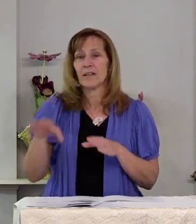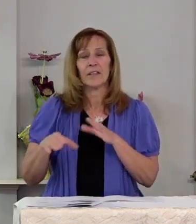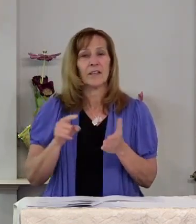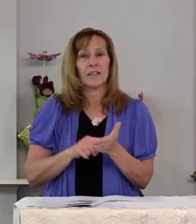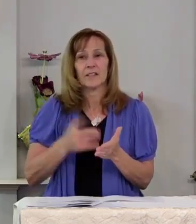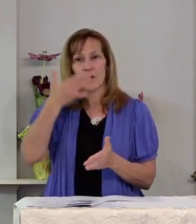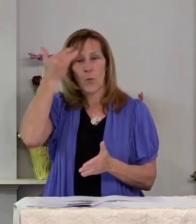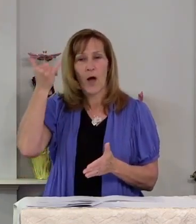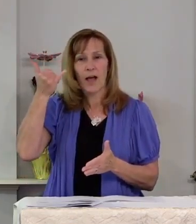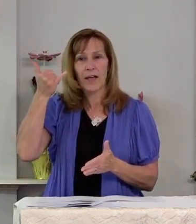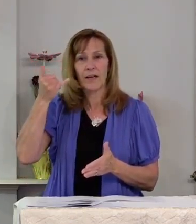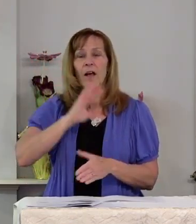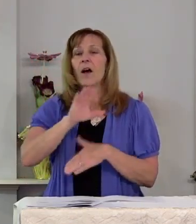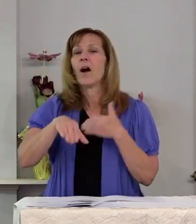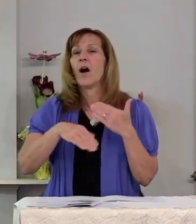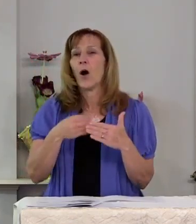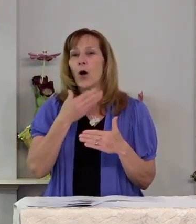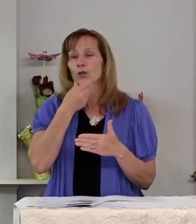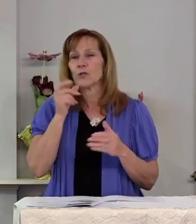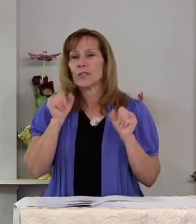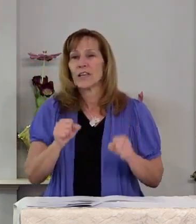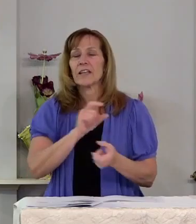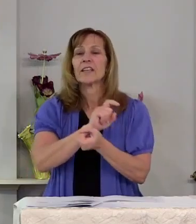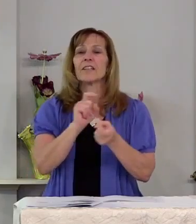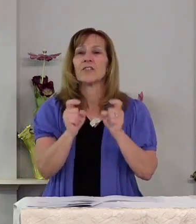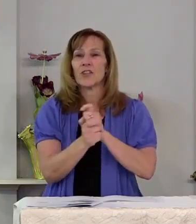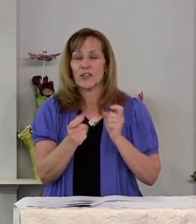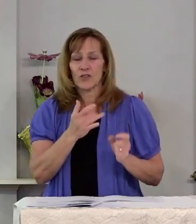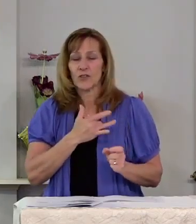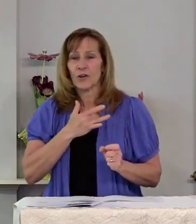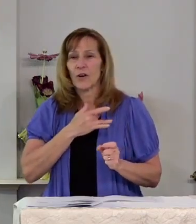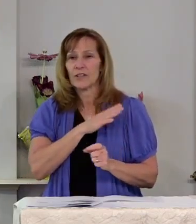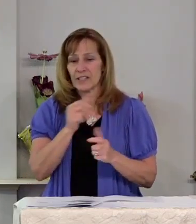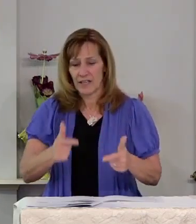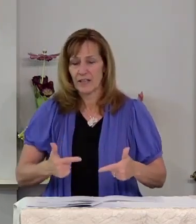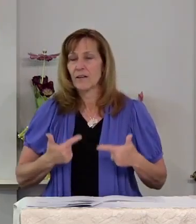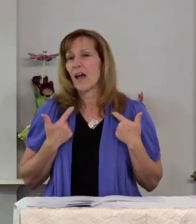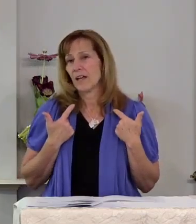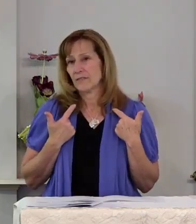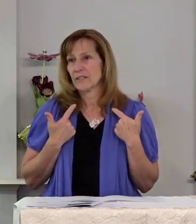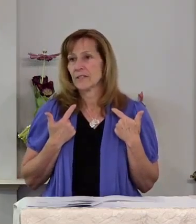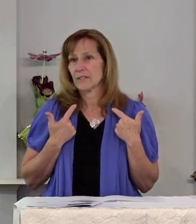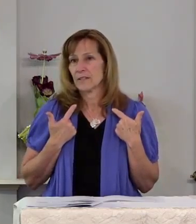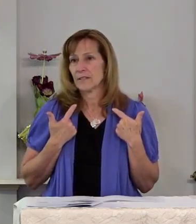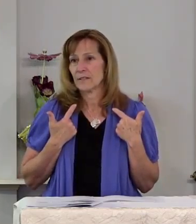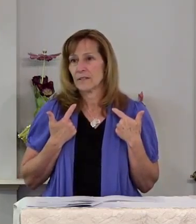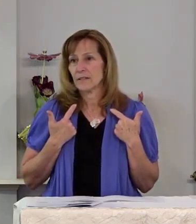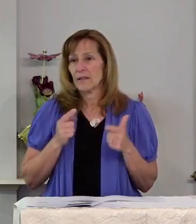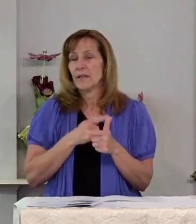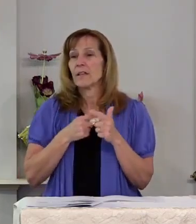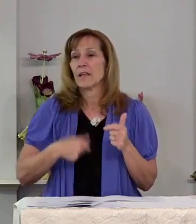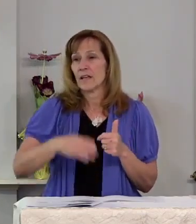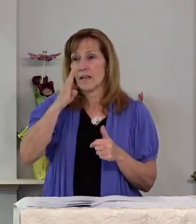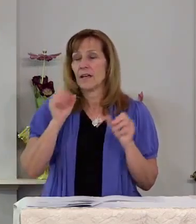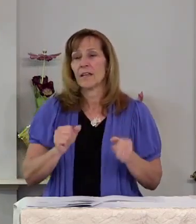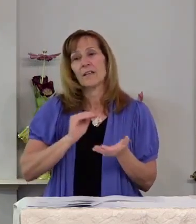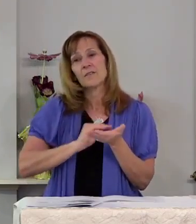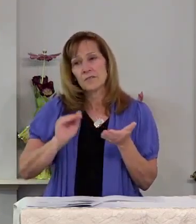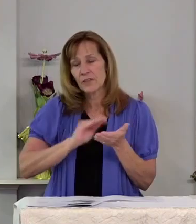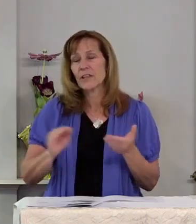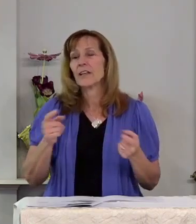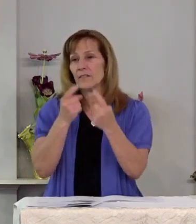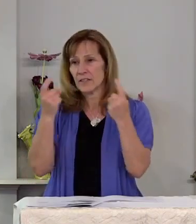this so that all Jews can change their hearts and lives. Then God can forgive